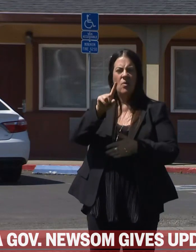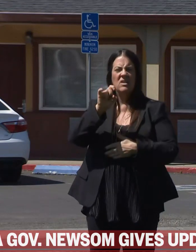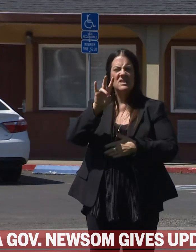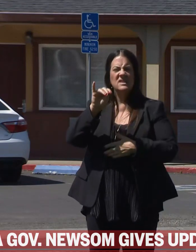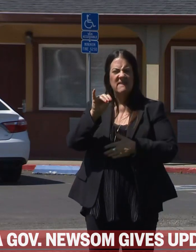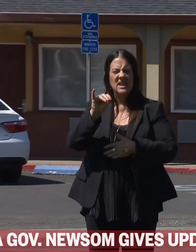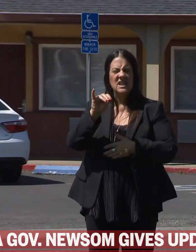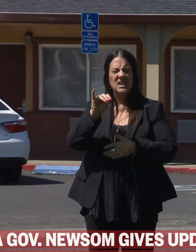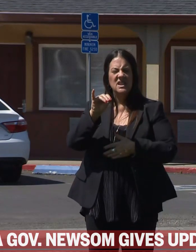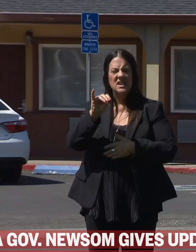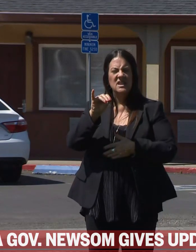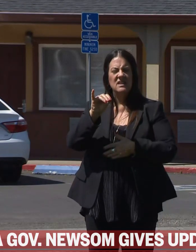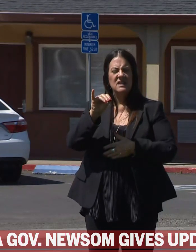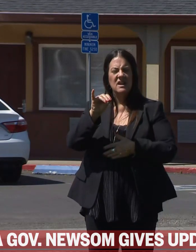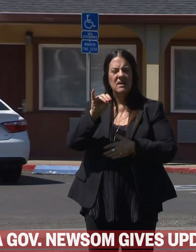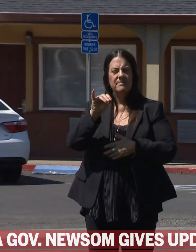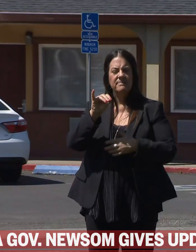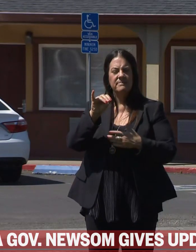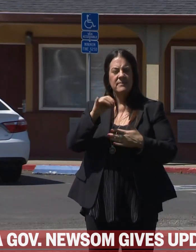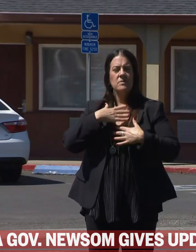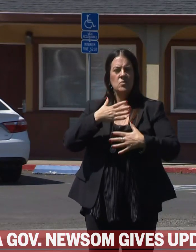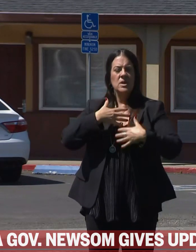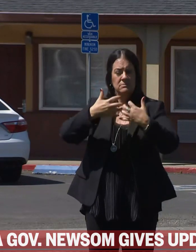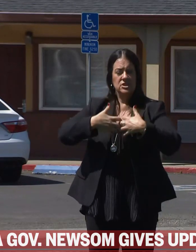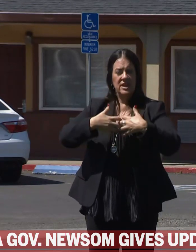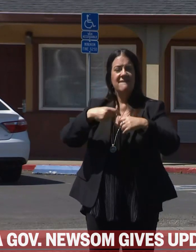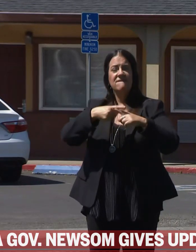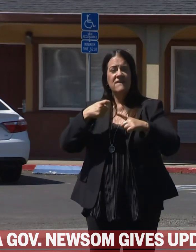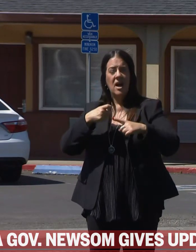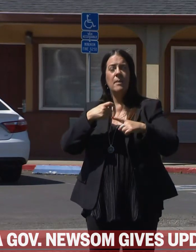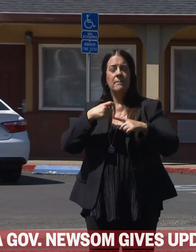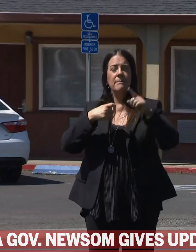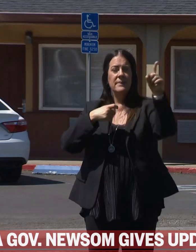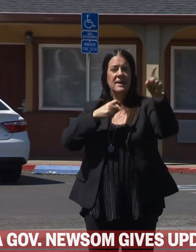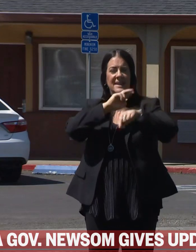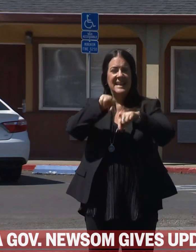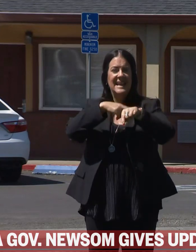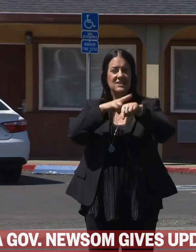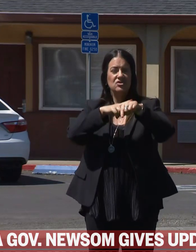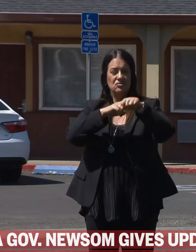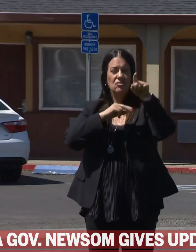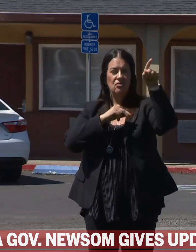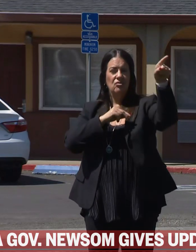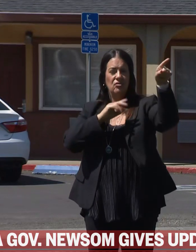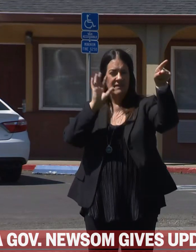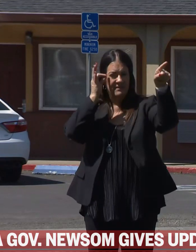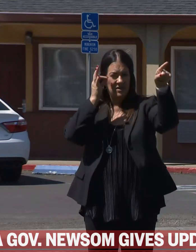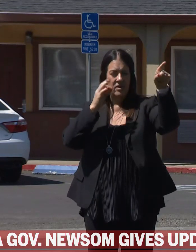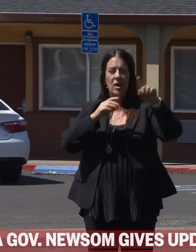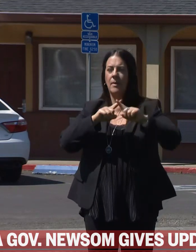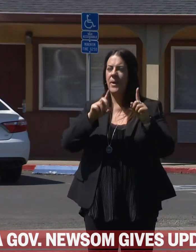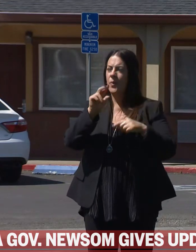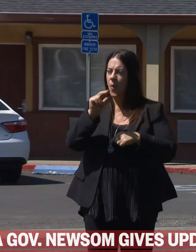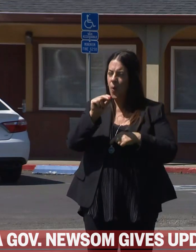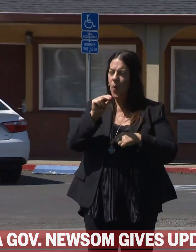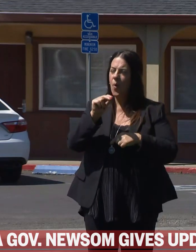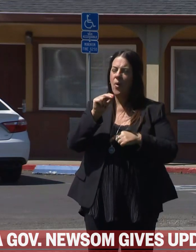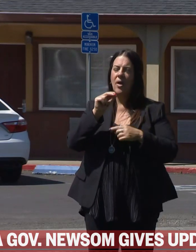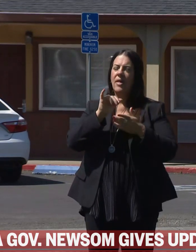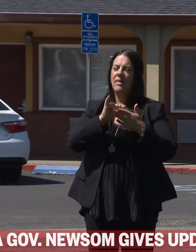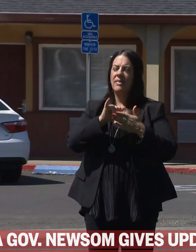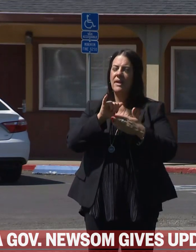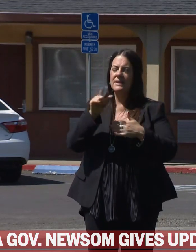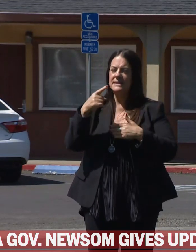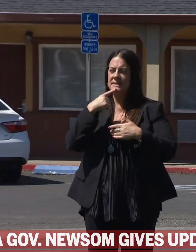ventilators that did come from the national stockpile. Those didn't come to the state of California. There's a separate agreement in LA County from